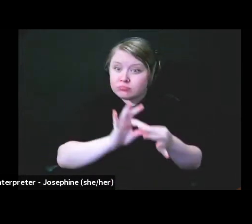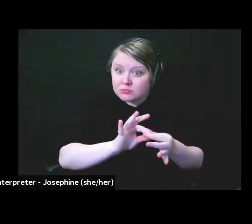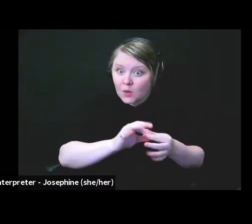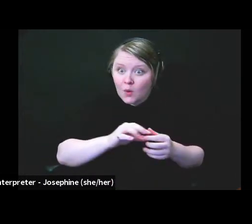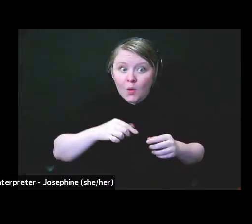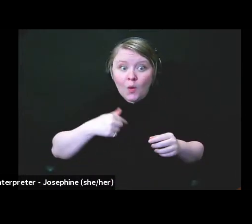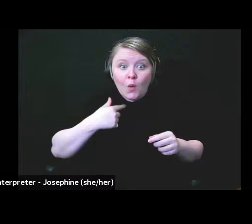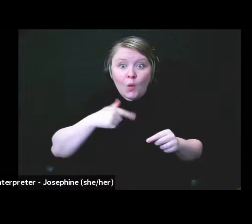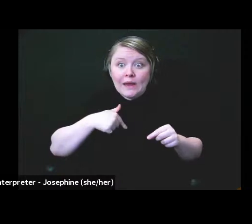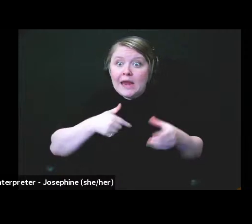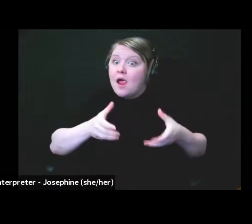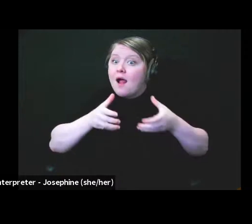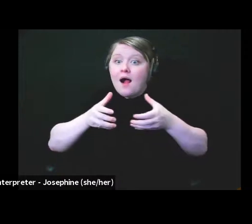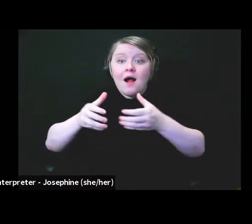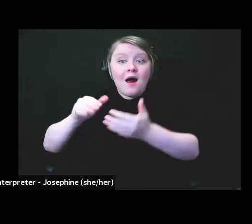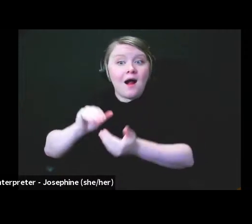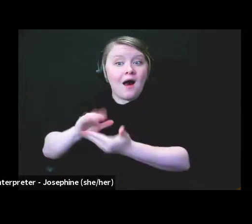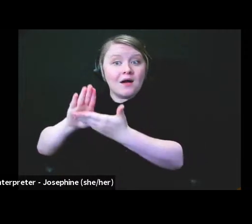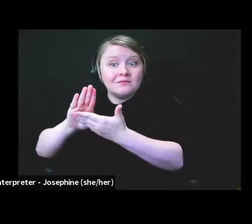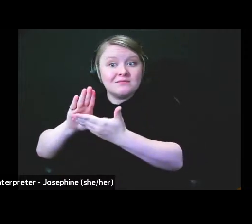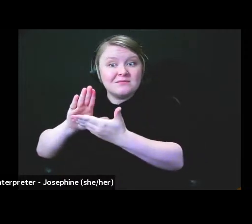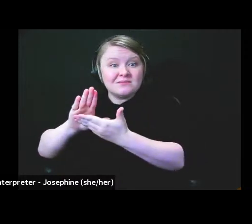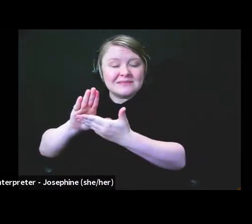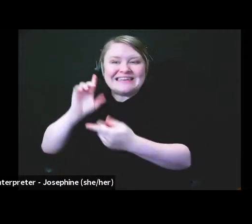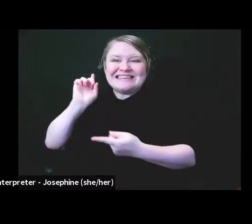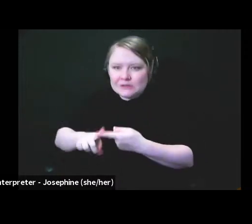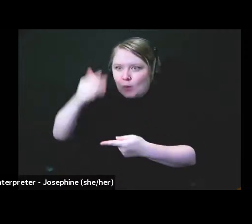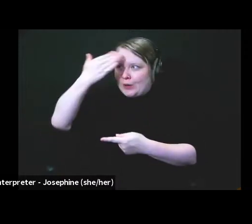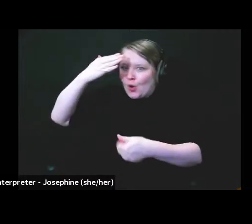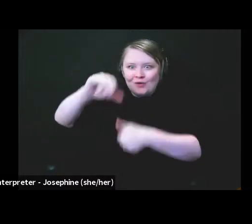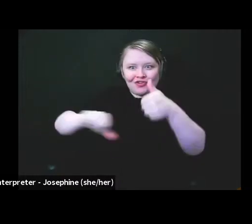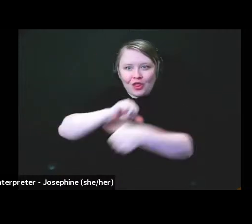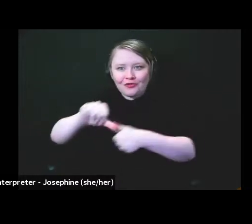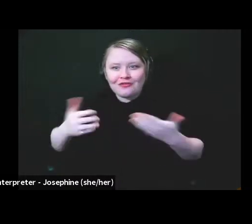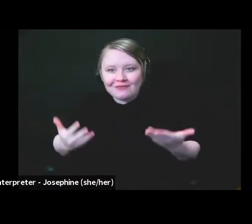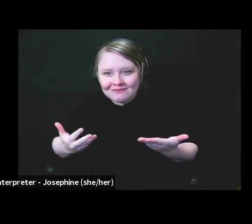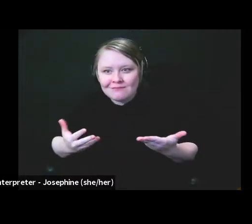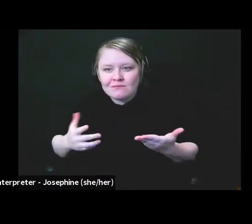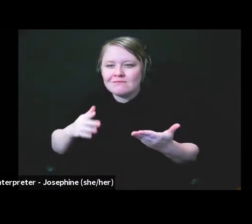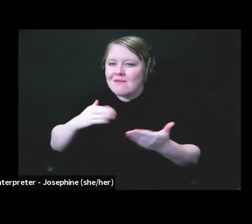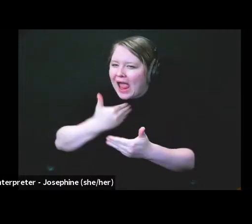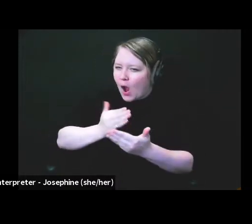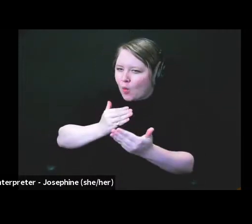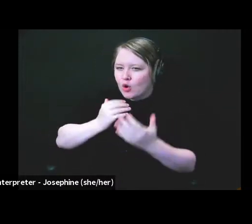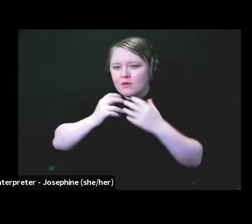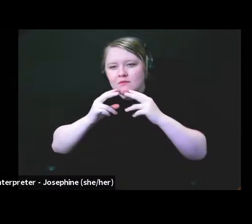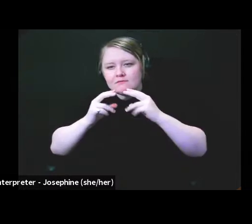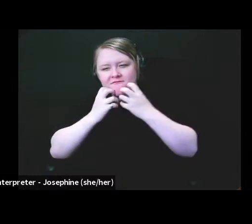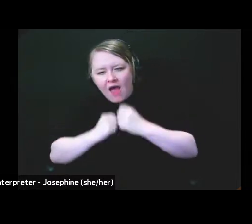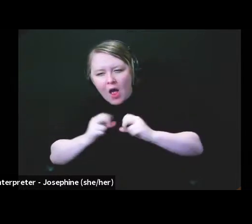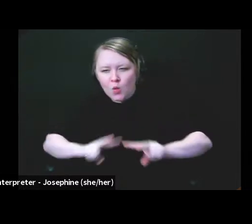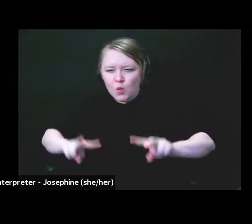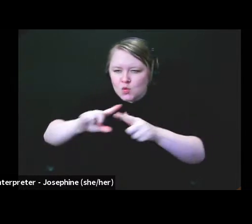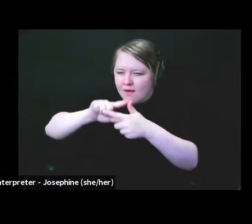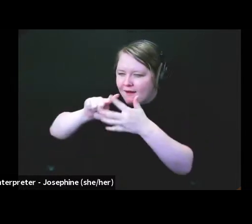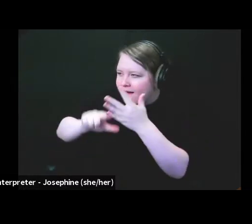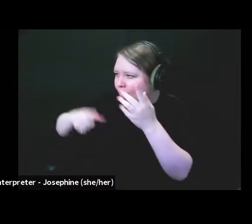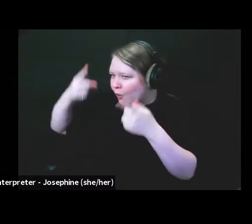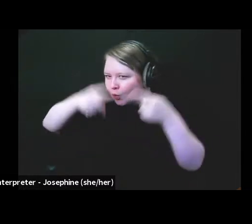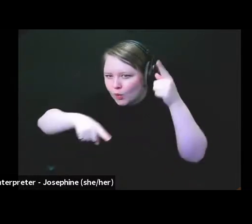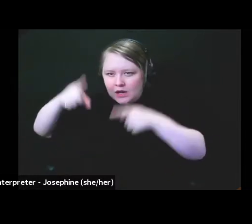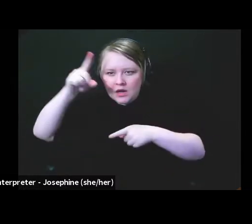move together to try to change something until we know each other, until we know what we stand for, and until we have agreement